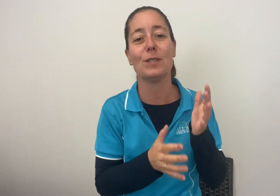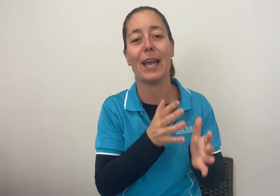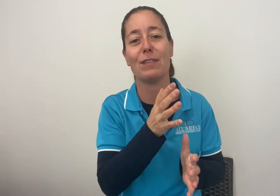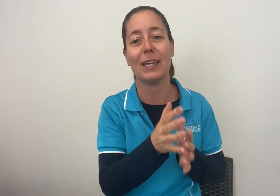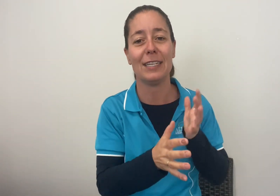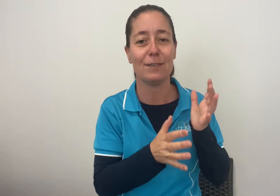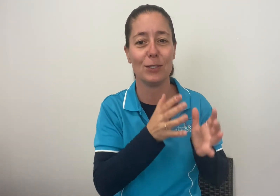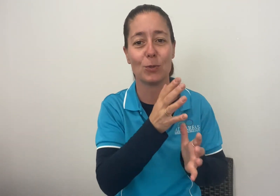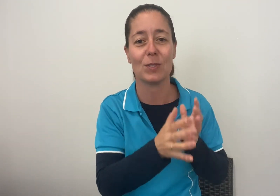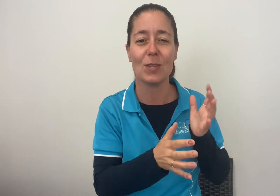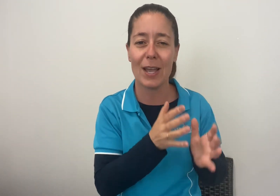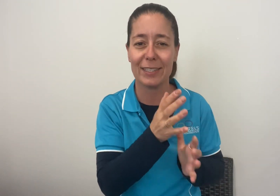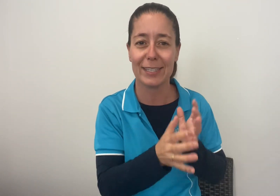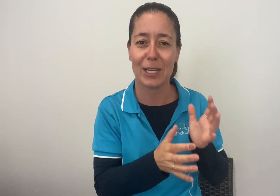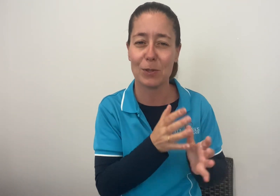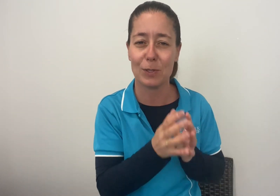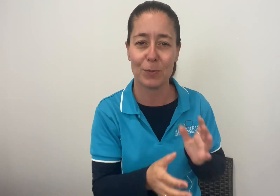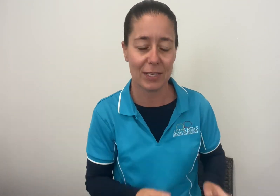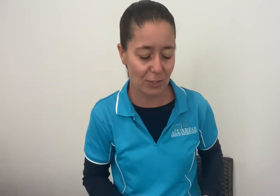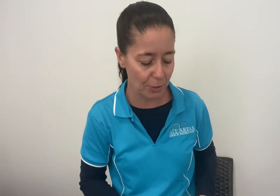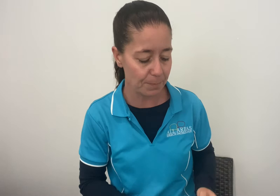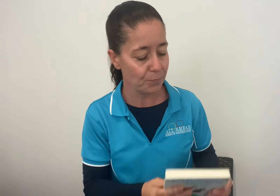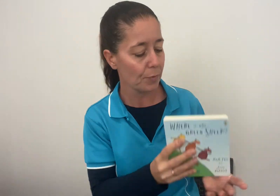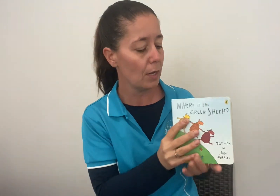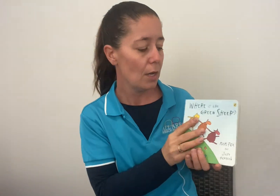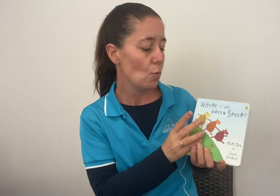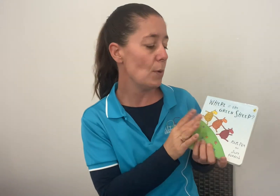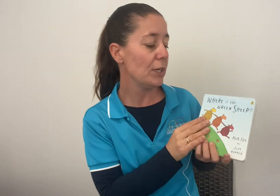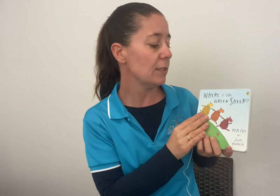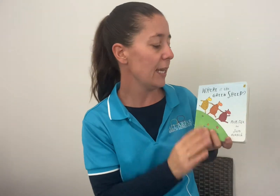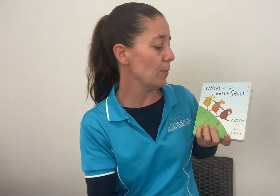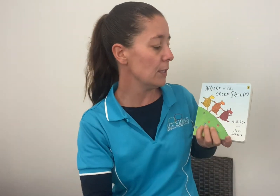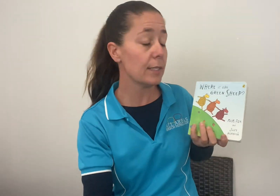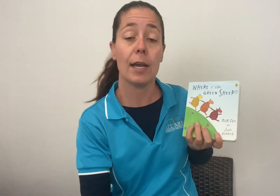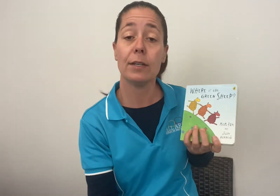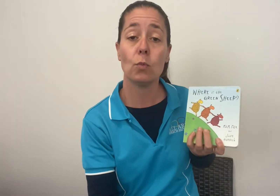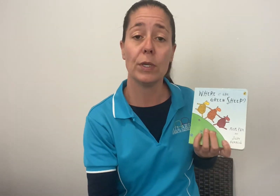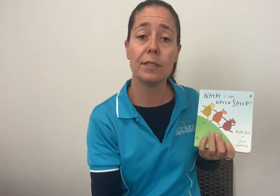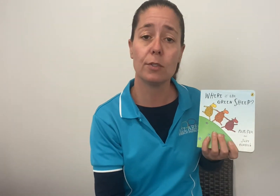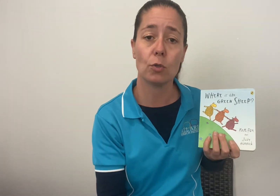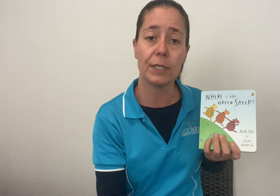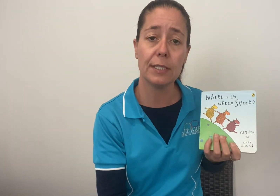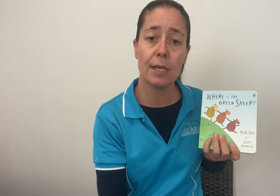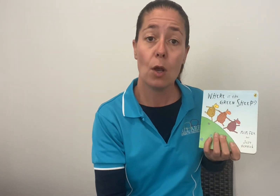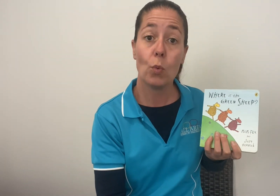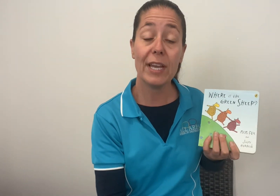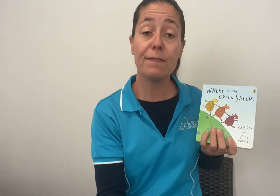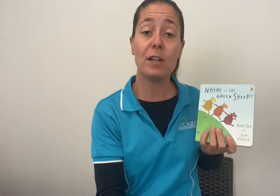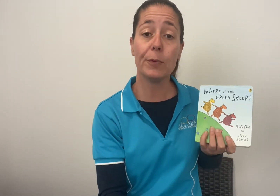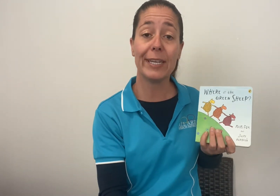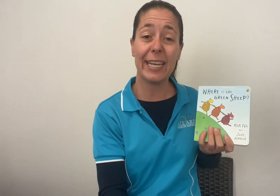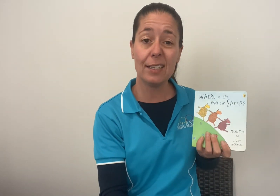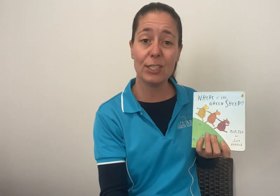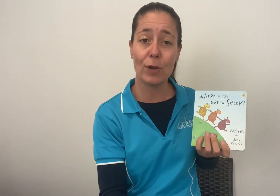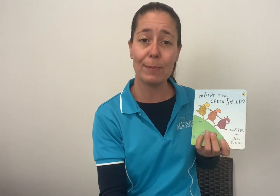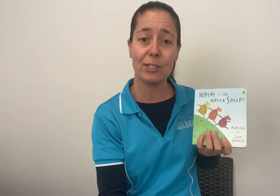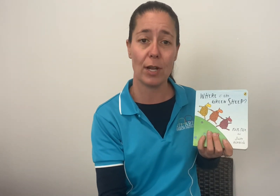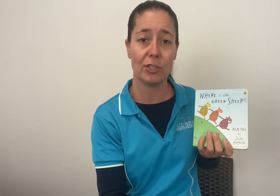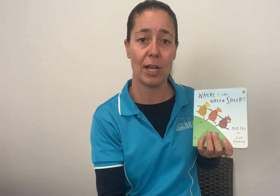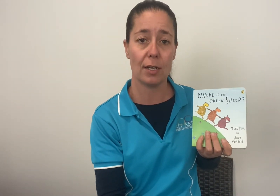have the individual signs that go along with it too. When we use keyword sign with stories, we are following an English grammar structure. So